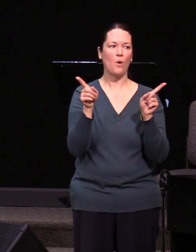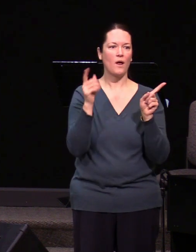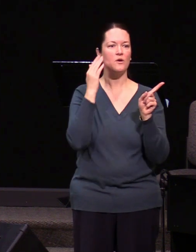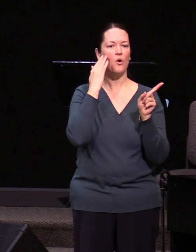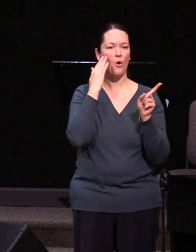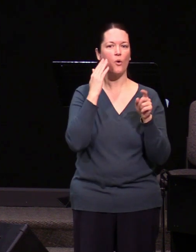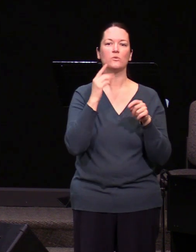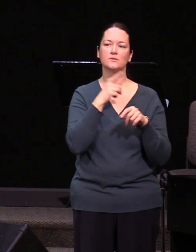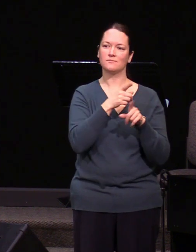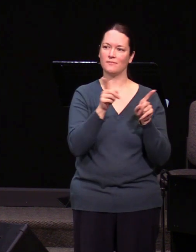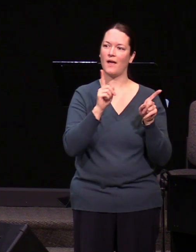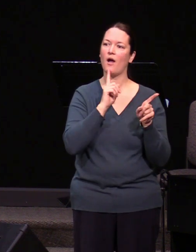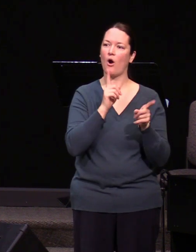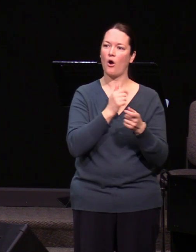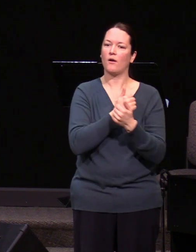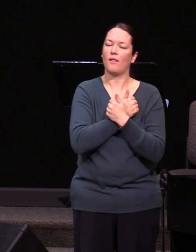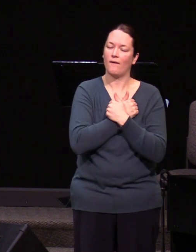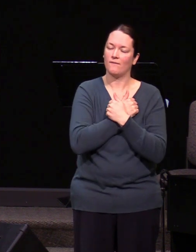loved.